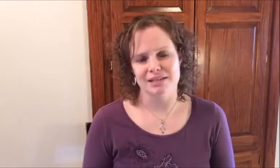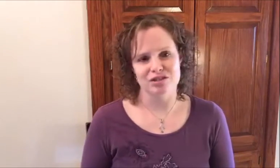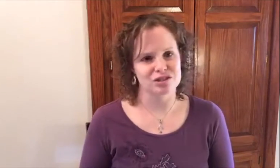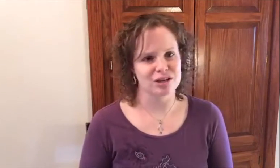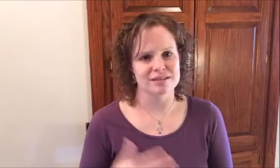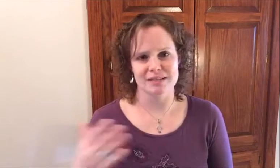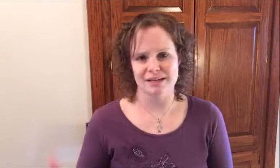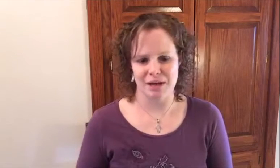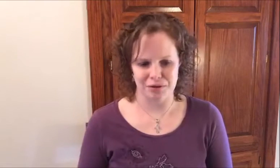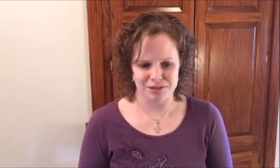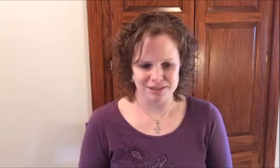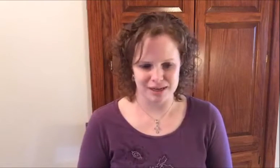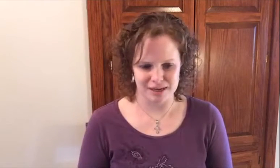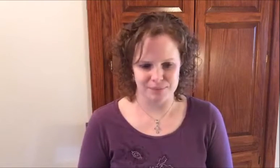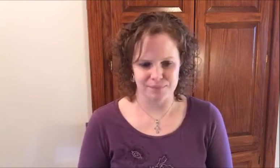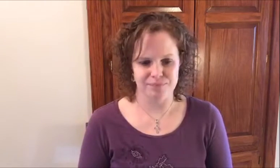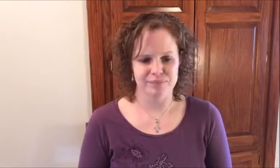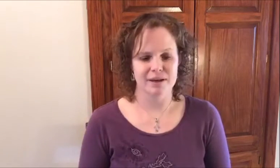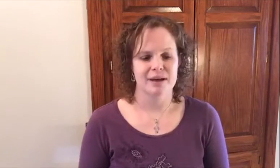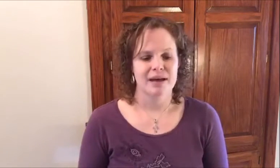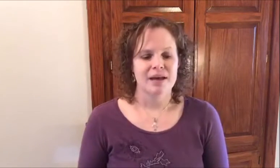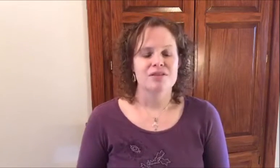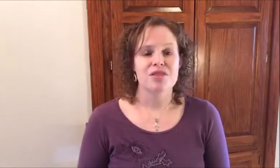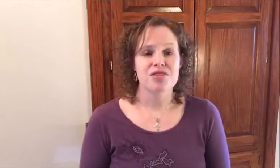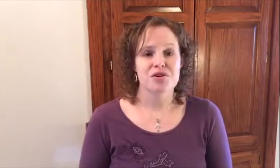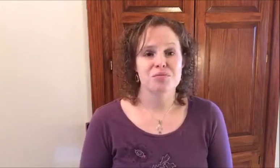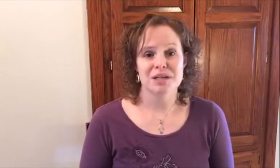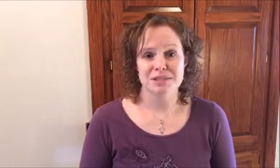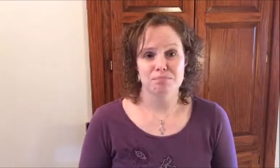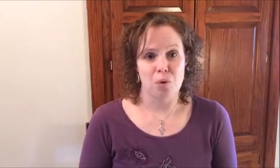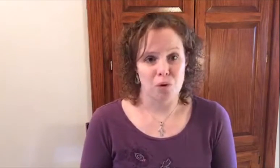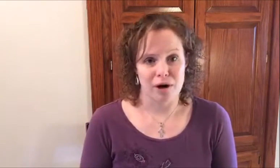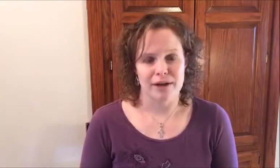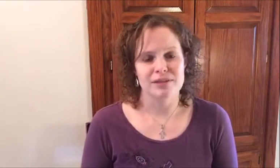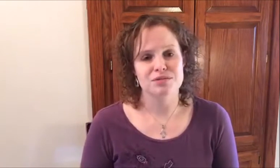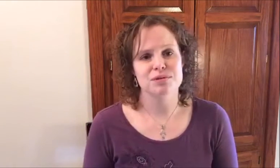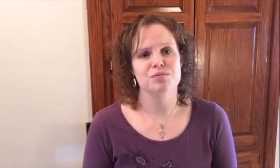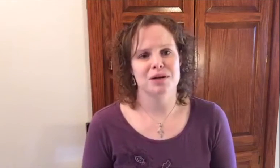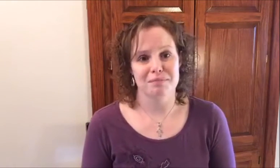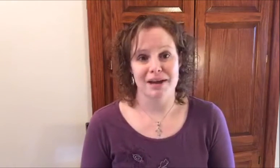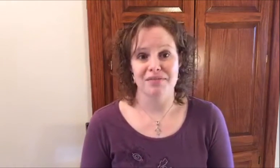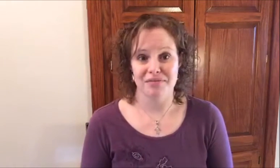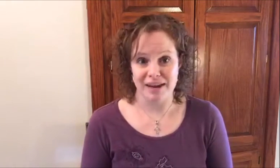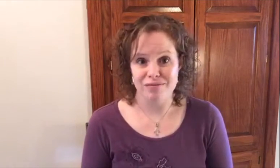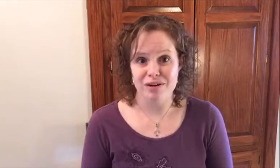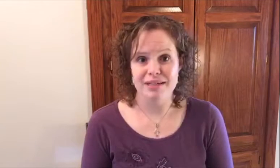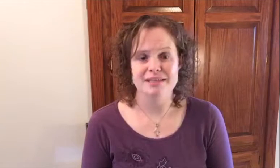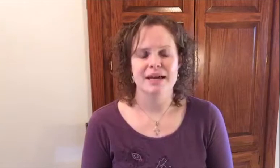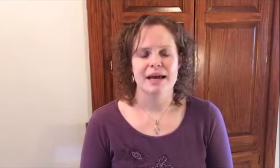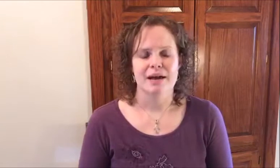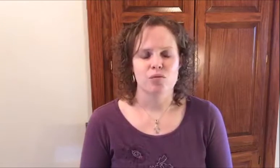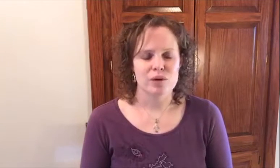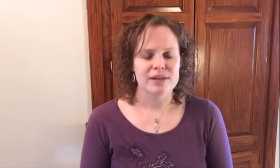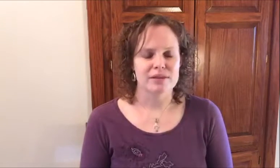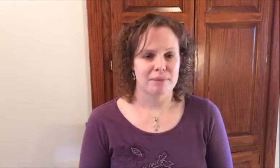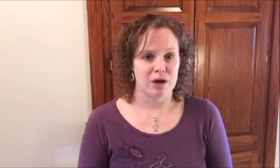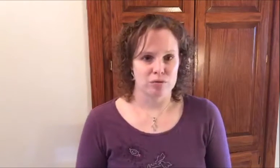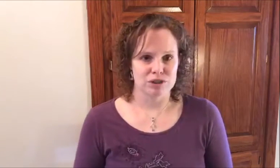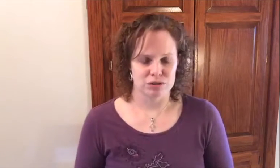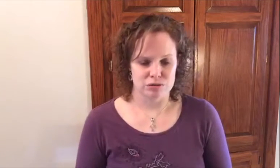it's just another sign. The third one is more, and this was one of my favorite with my own